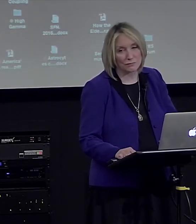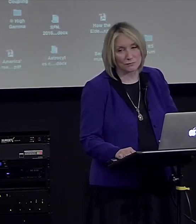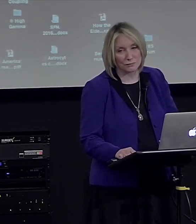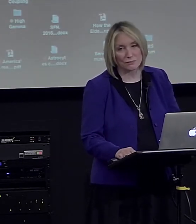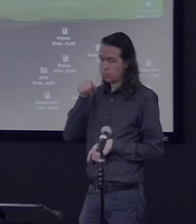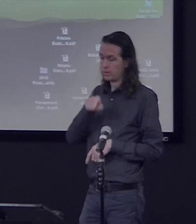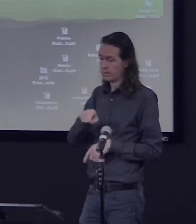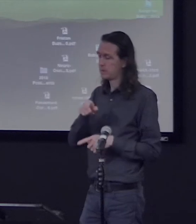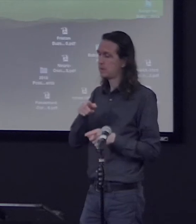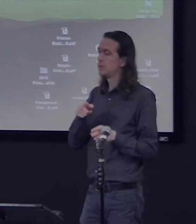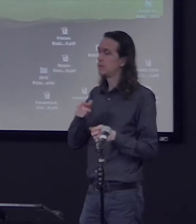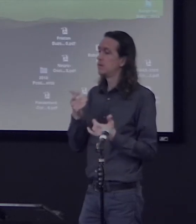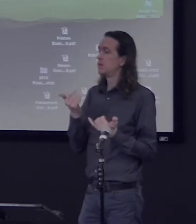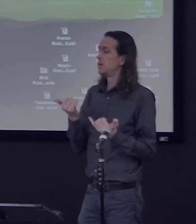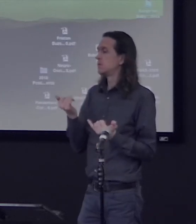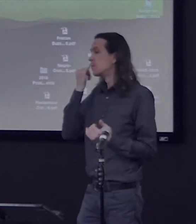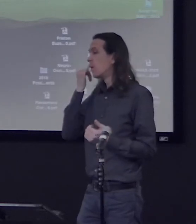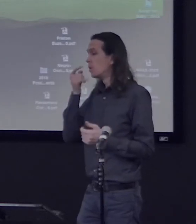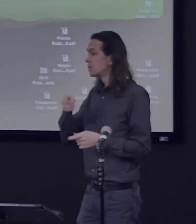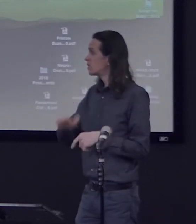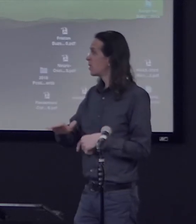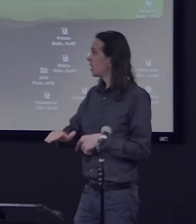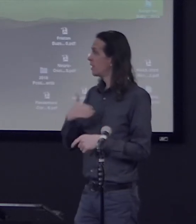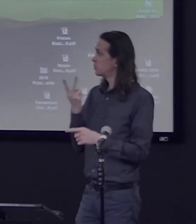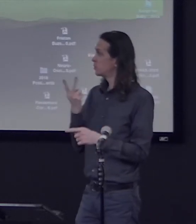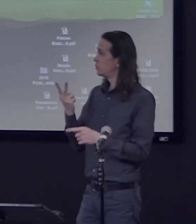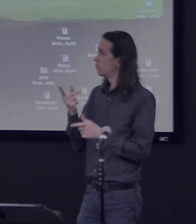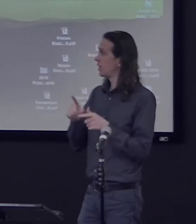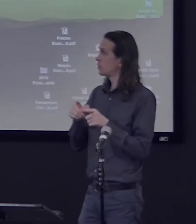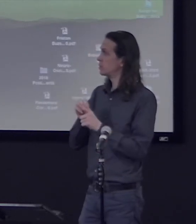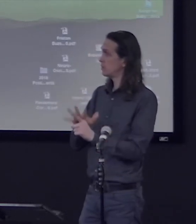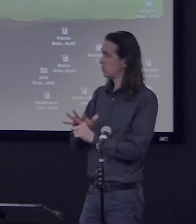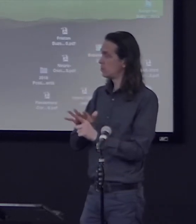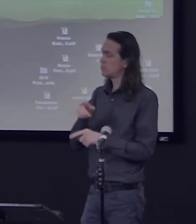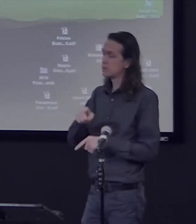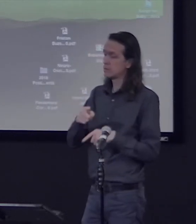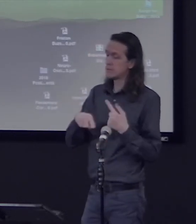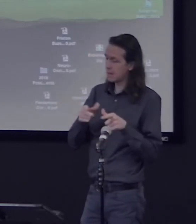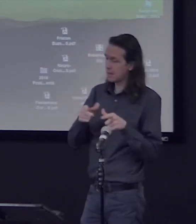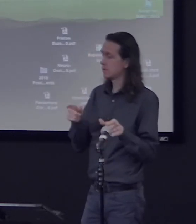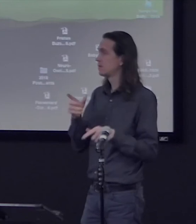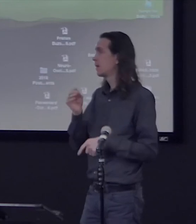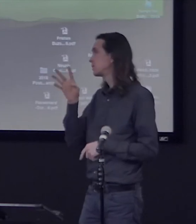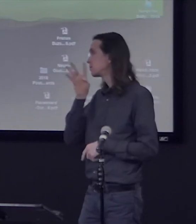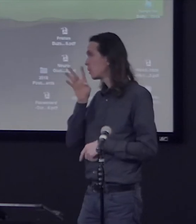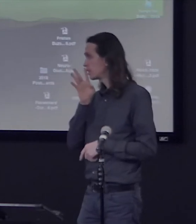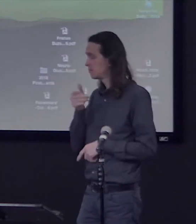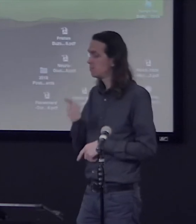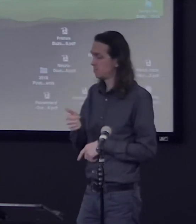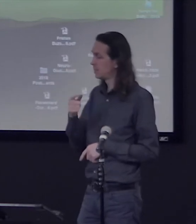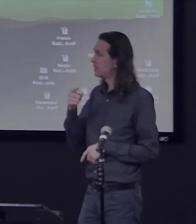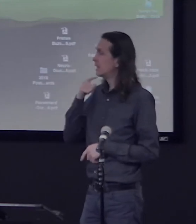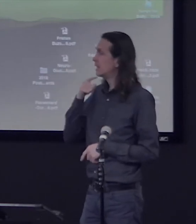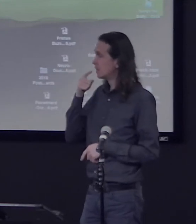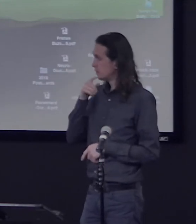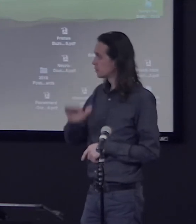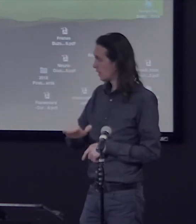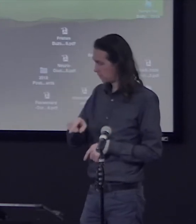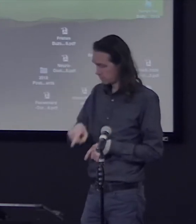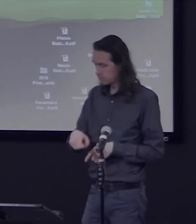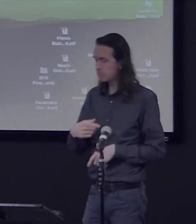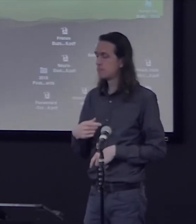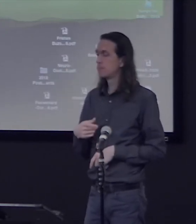you know we're training um and we're we're working with uh the auditory function and suppose the child has two language um